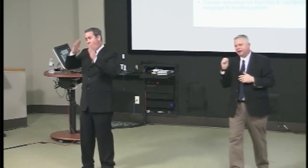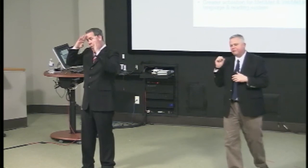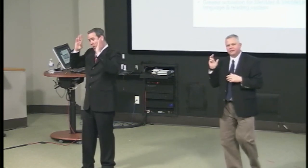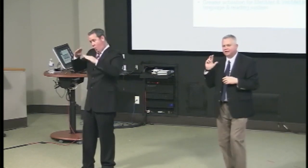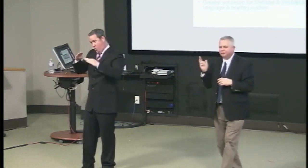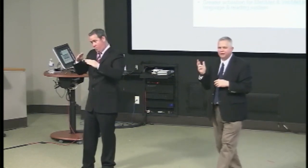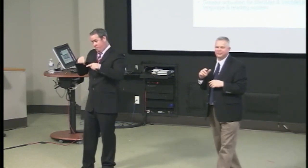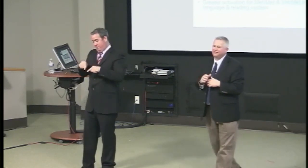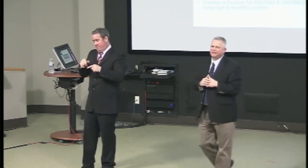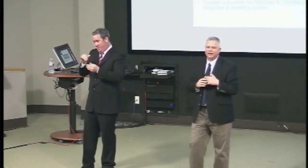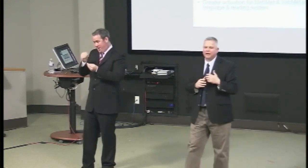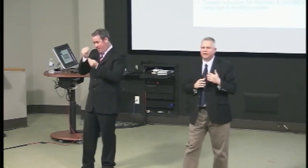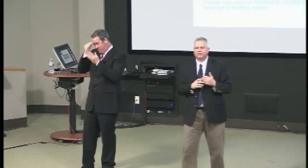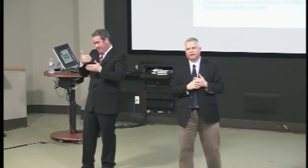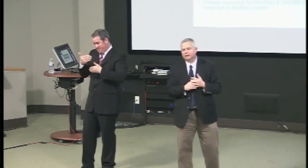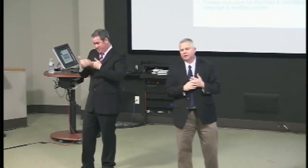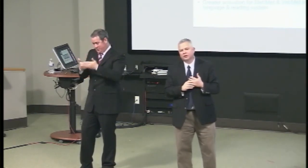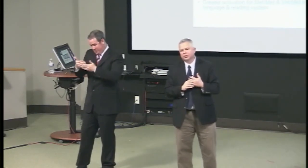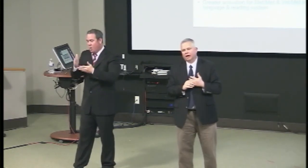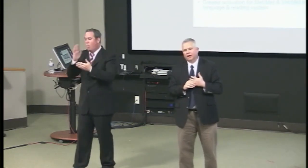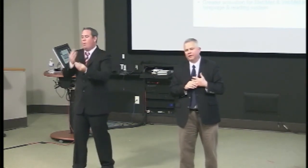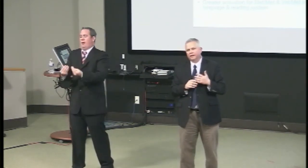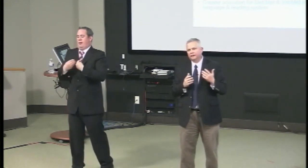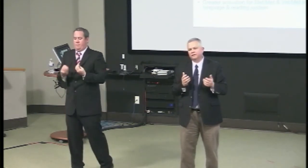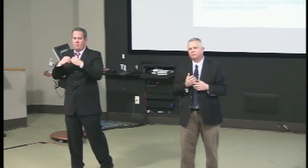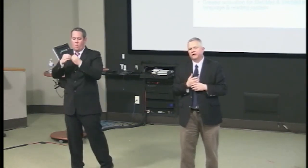in the meantime, we haven't even done any of the